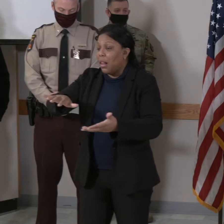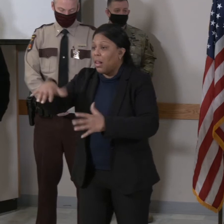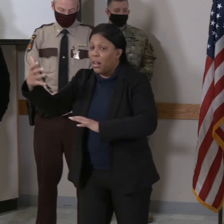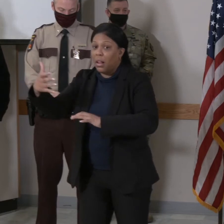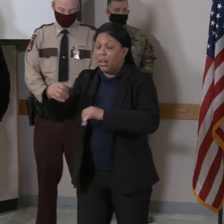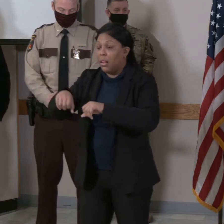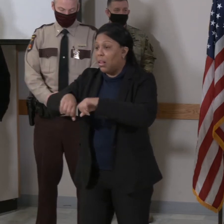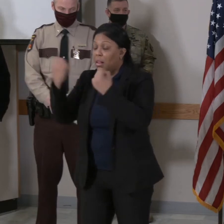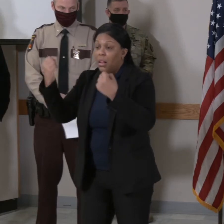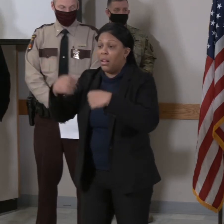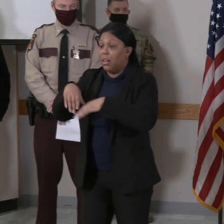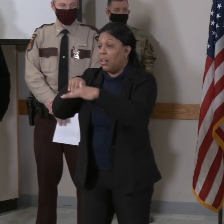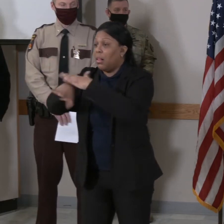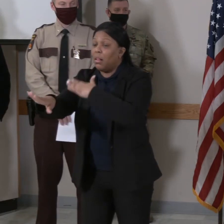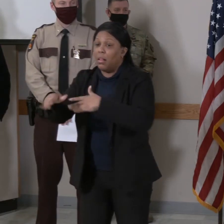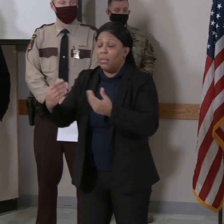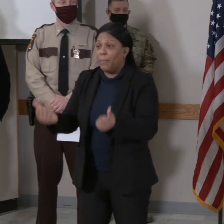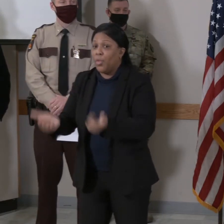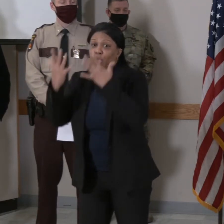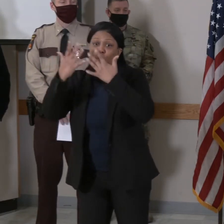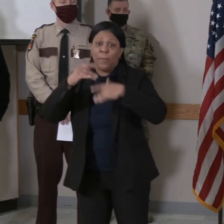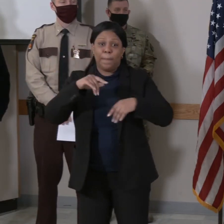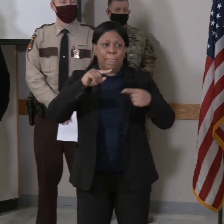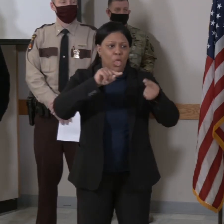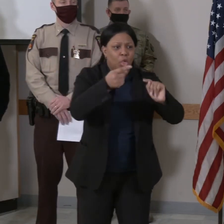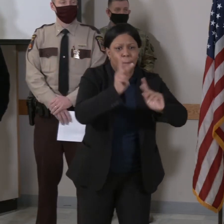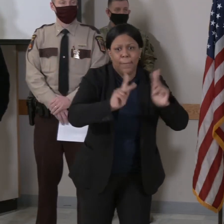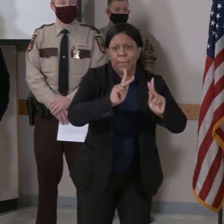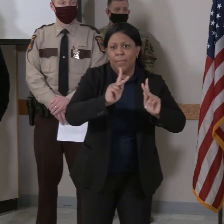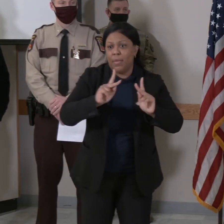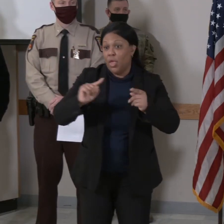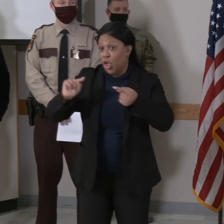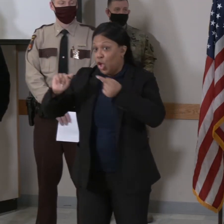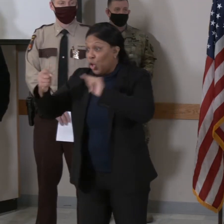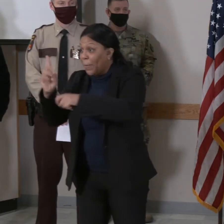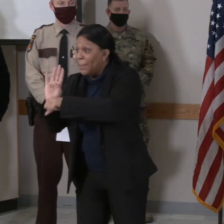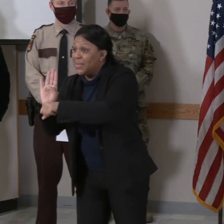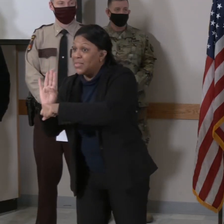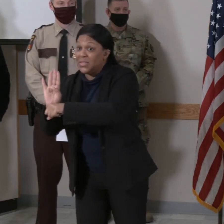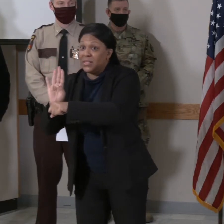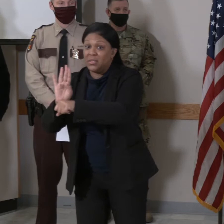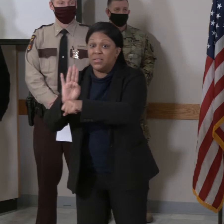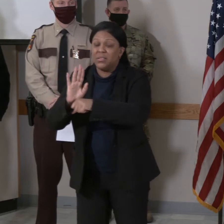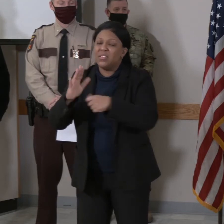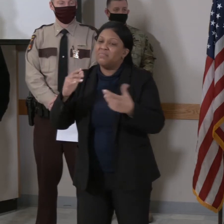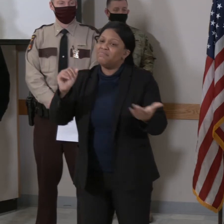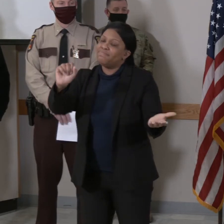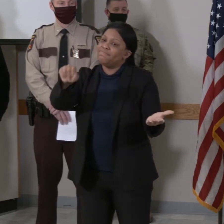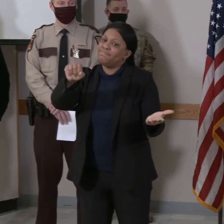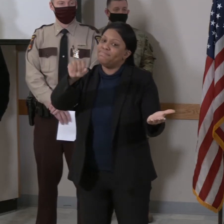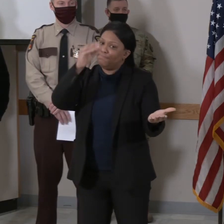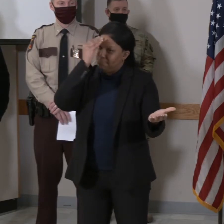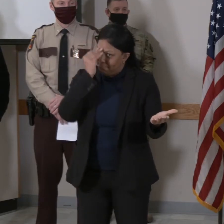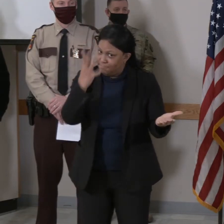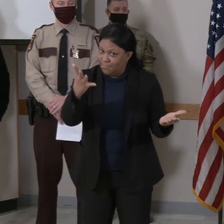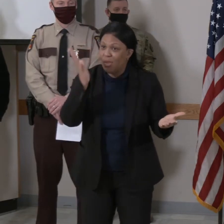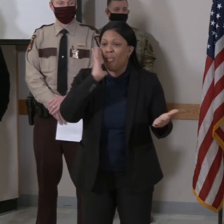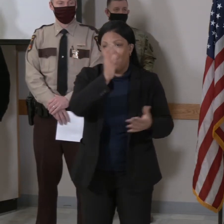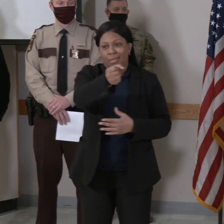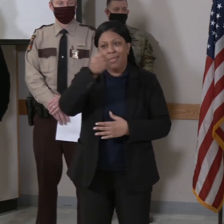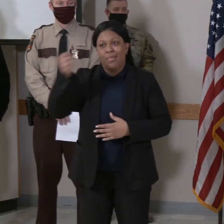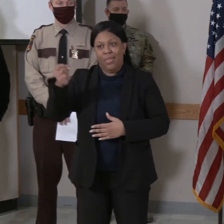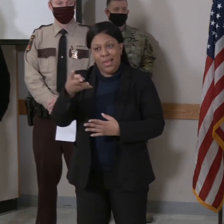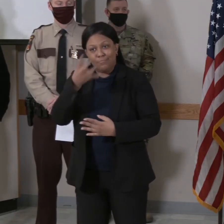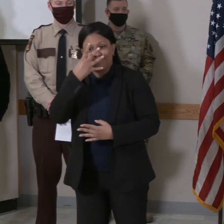hurt people's livelihood, I'm here to say you will go to jail. We will arrest everybody who breaks the